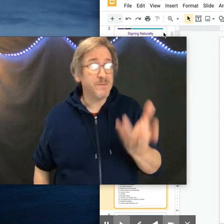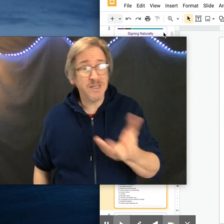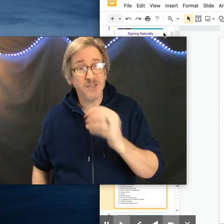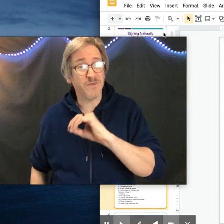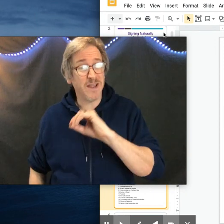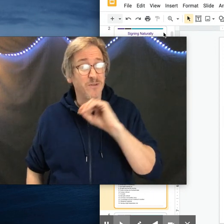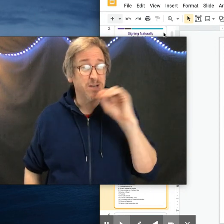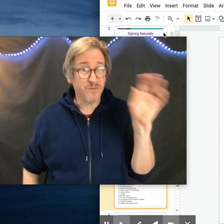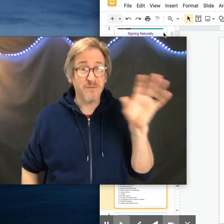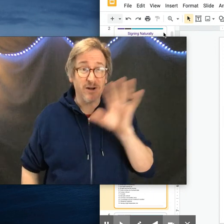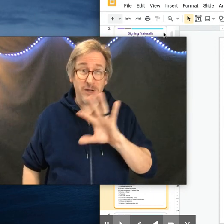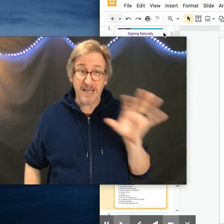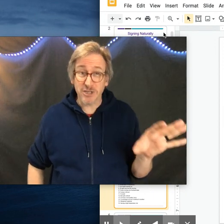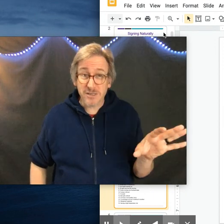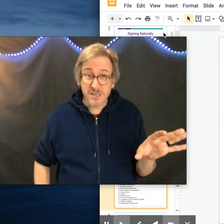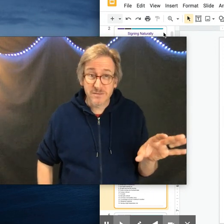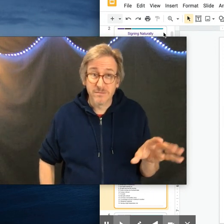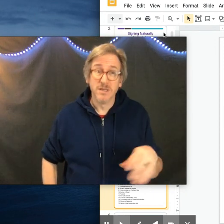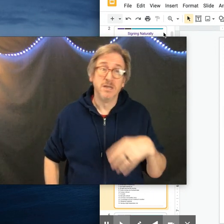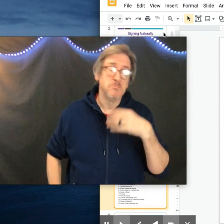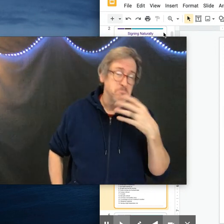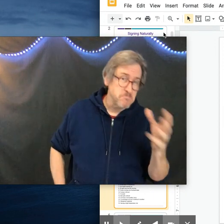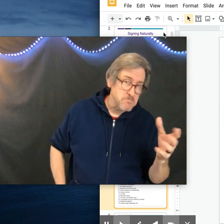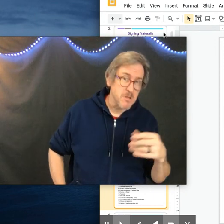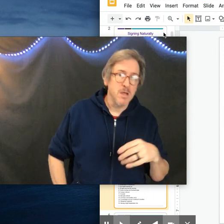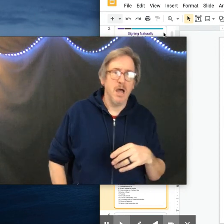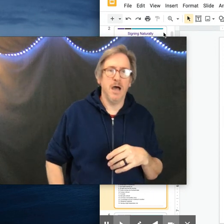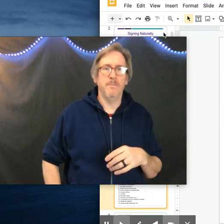And with some of these, you'll find there are different variations.